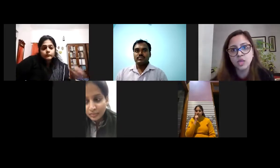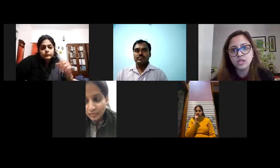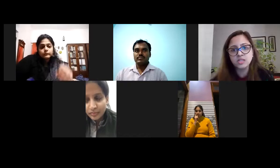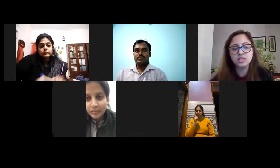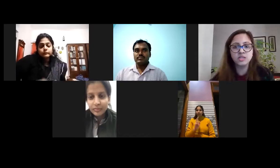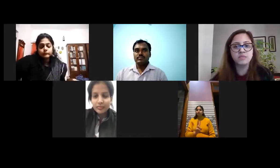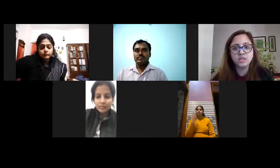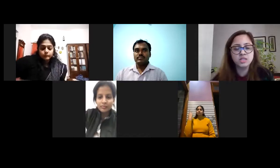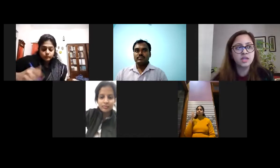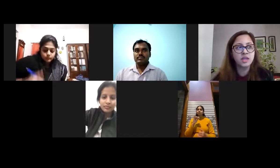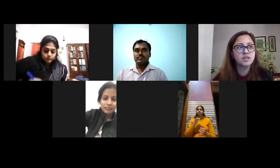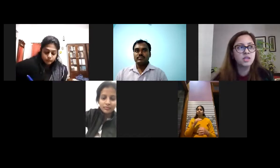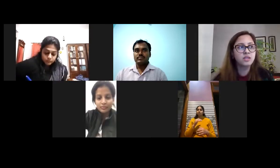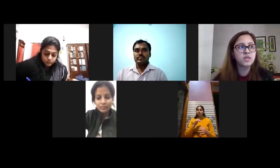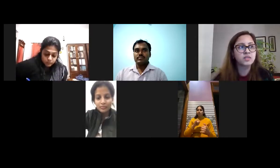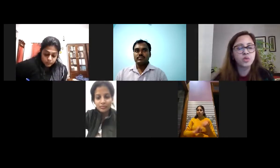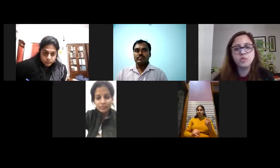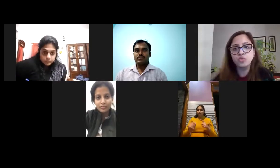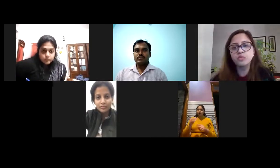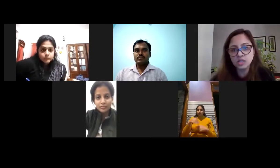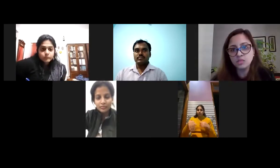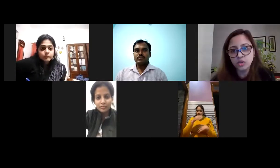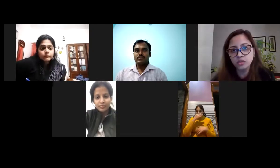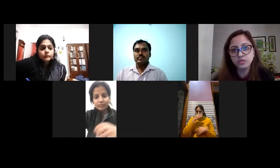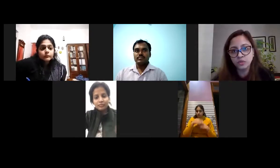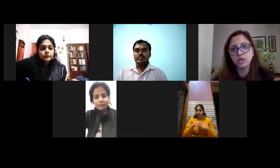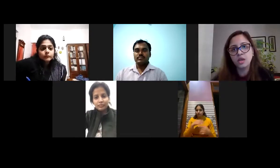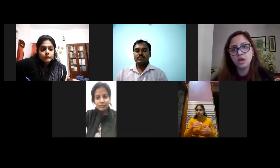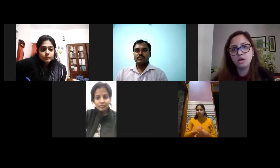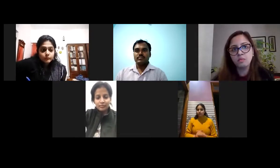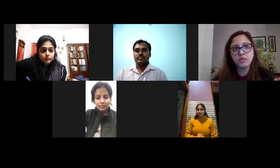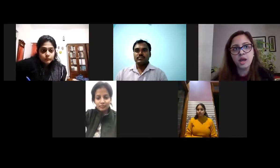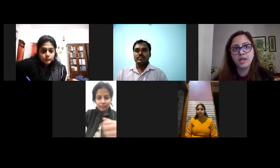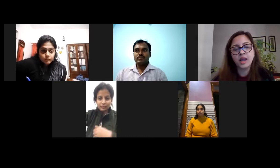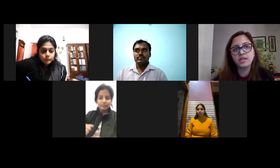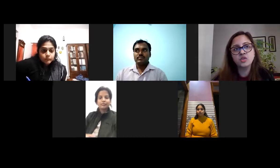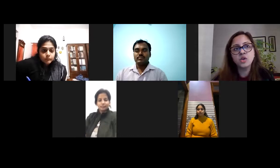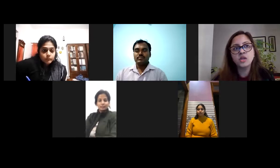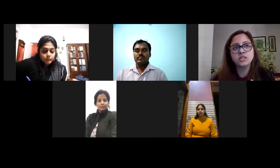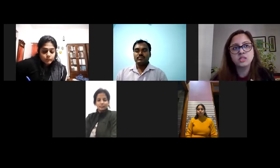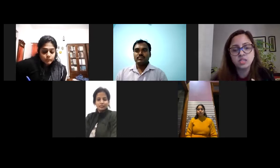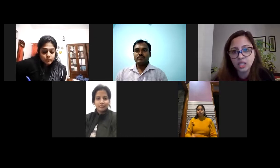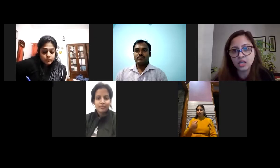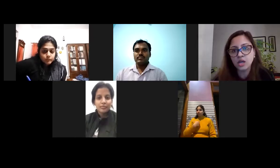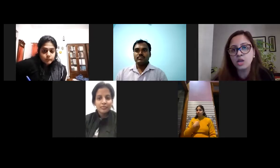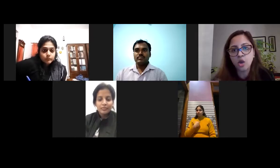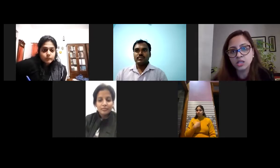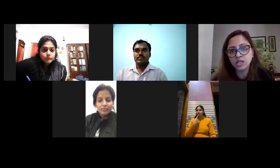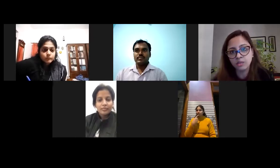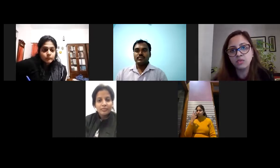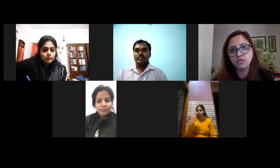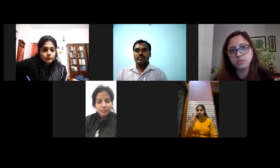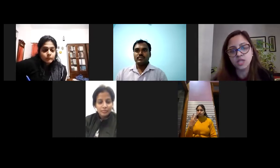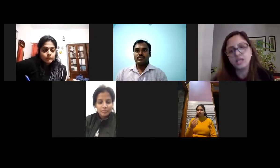assigned to. So this is something that I think, as from a woman's point of view, I did not see a